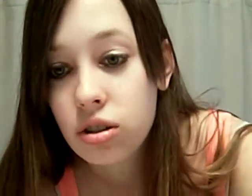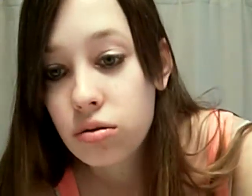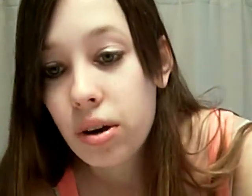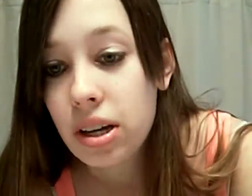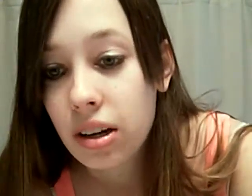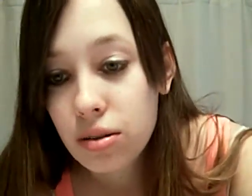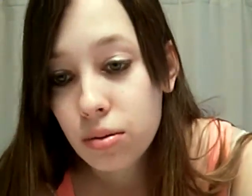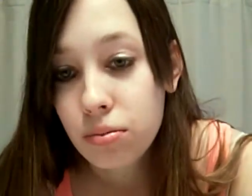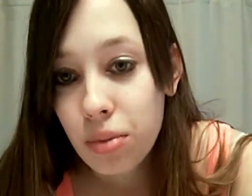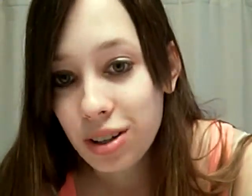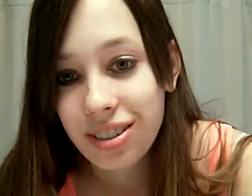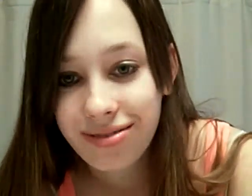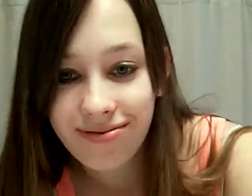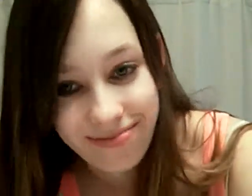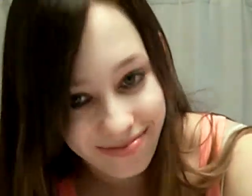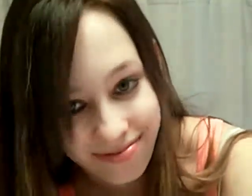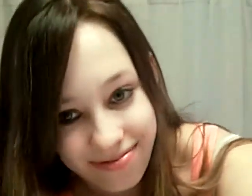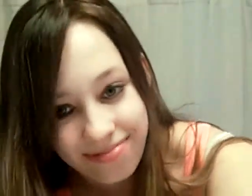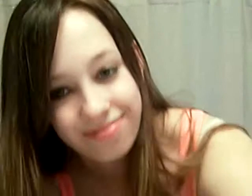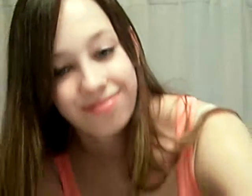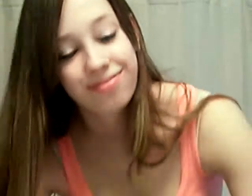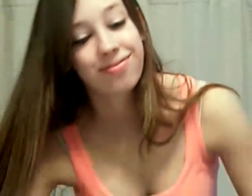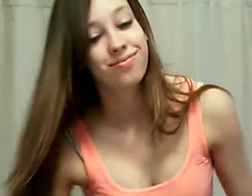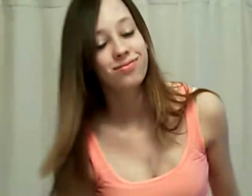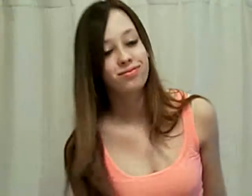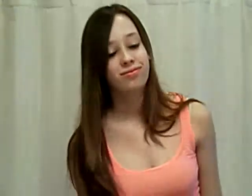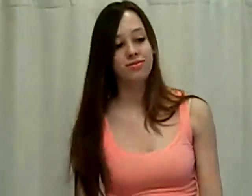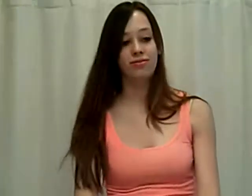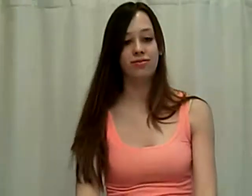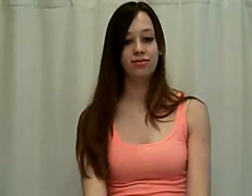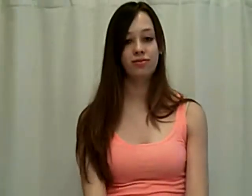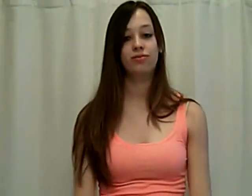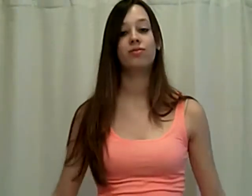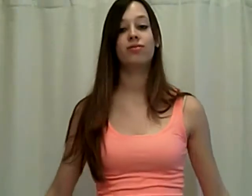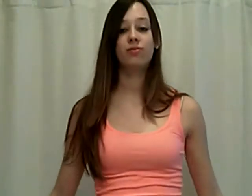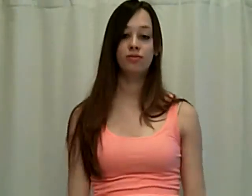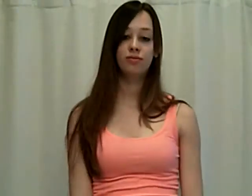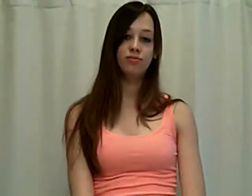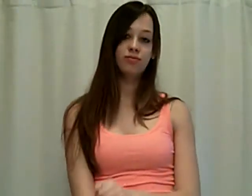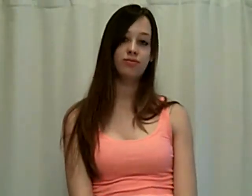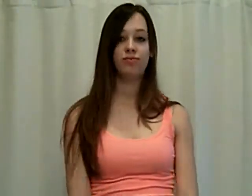into another part. Yeah, we're happy freaking